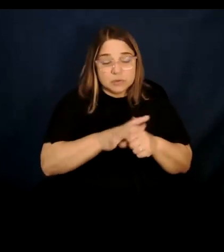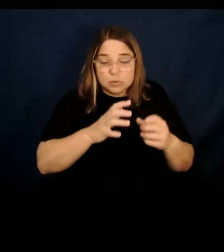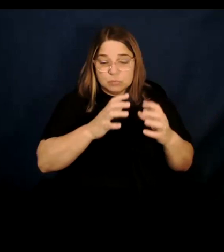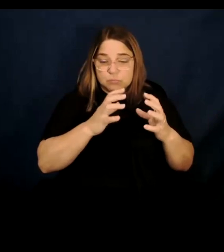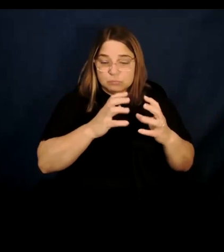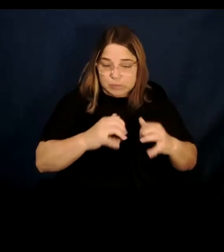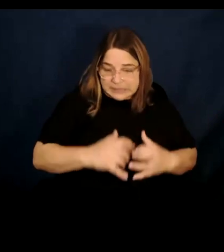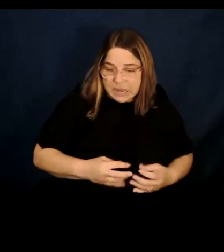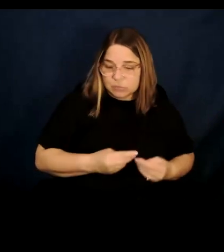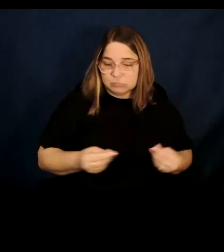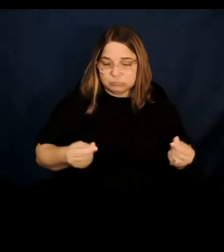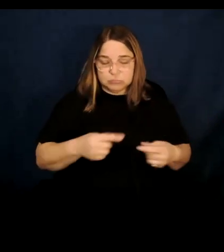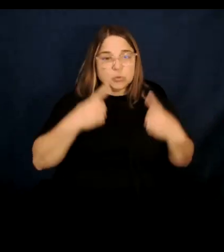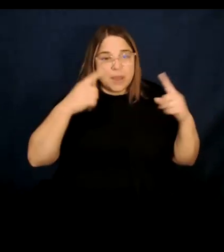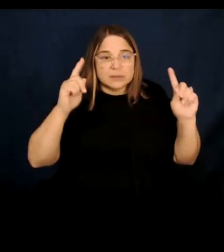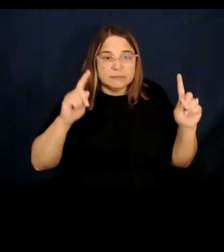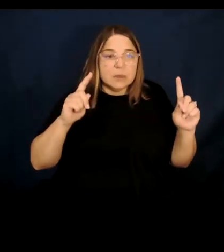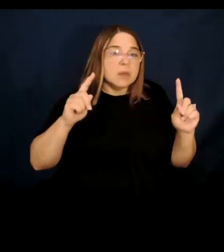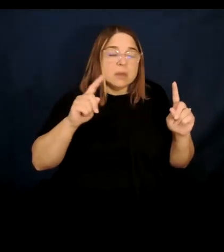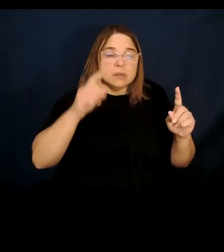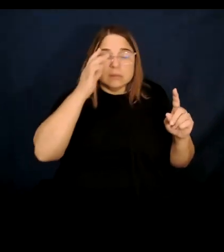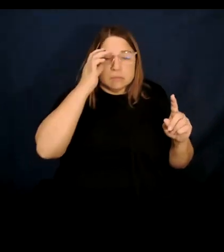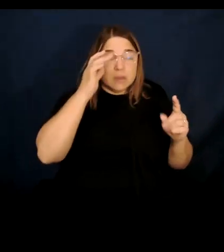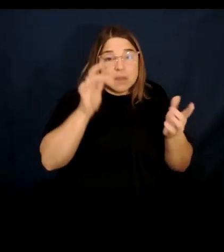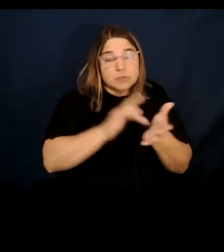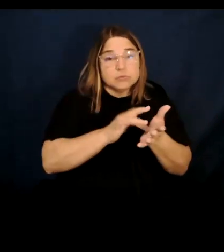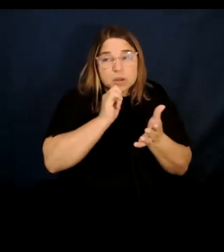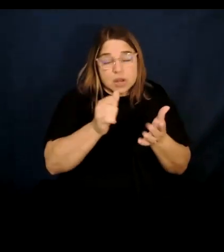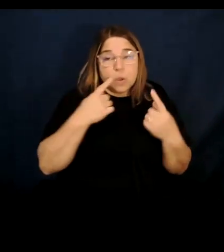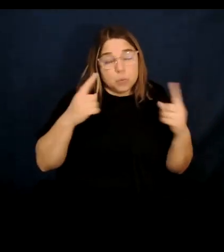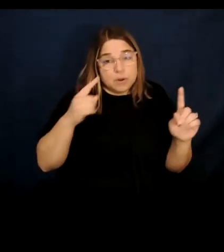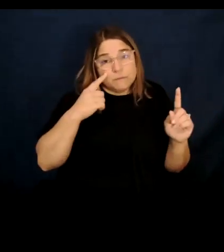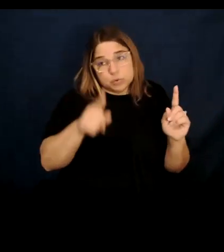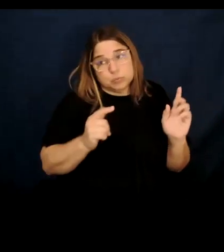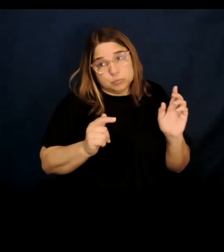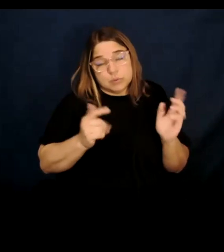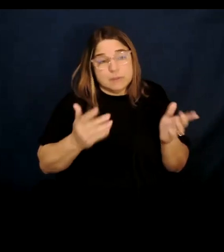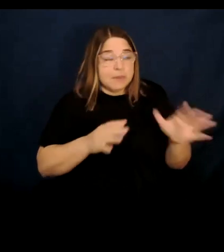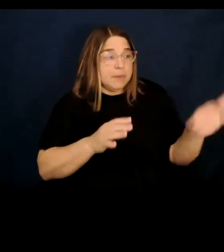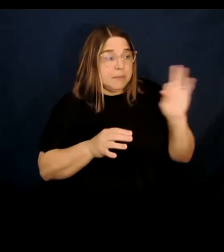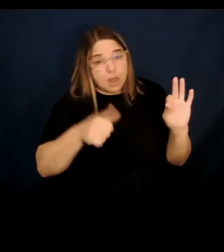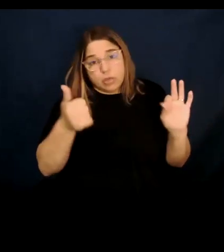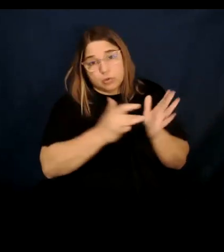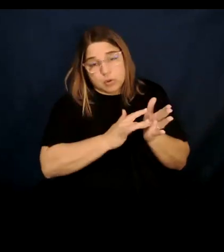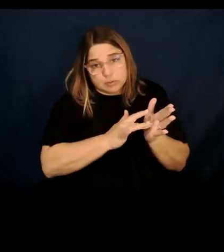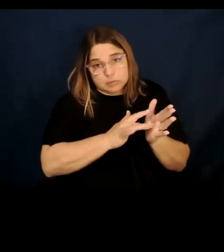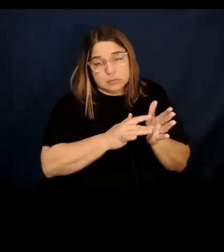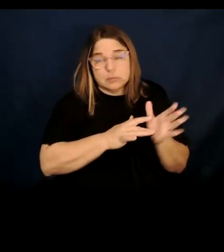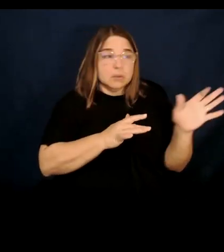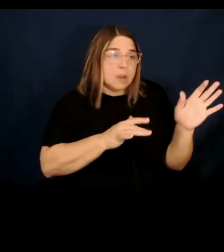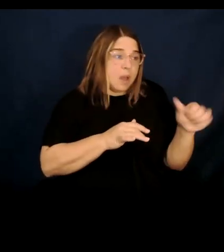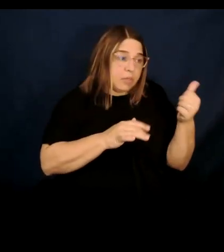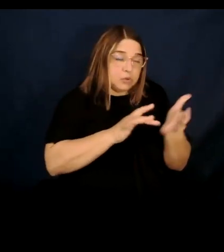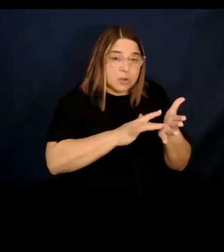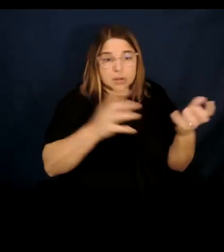its active form, then the drug's probably not going to work for you, or at least it's not going to work as well as another drug could. A drug that would be more specific to